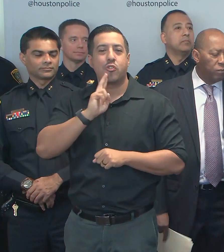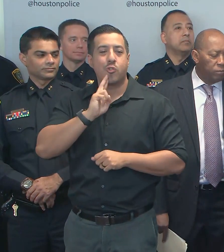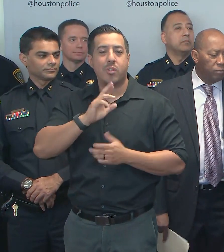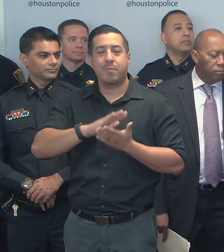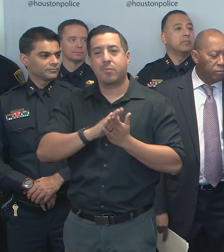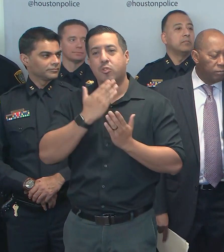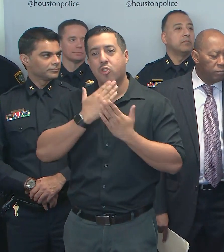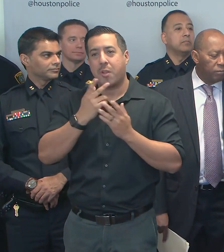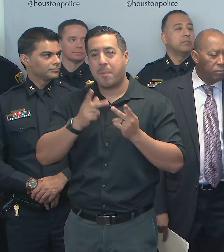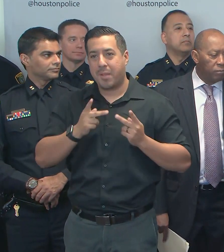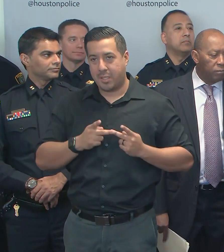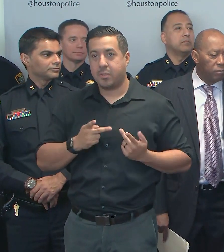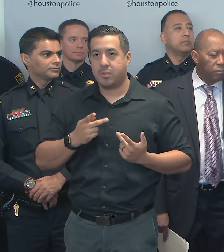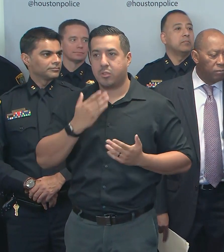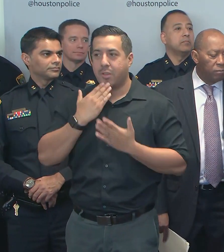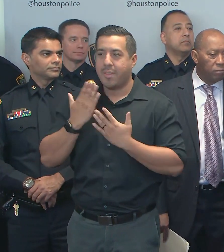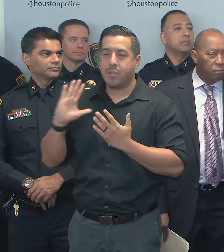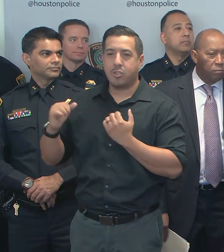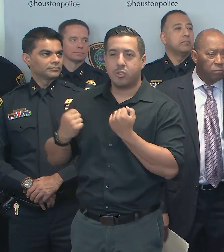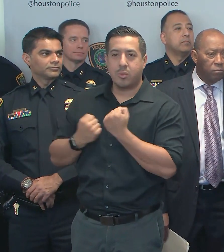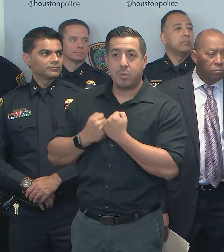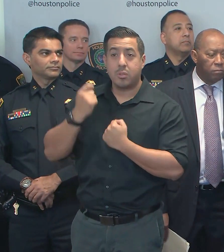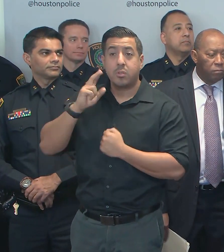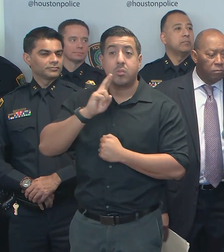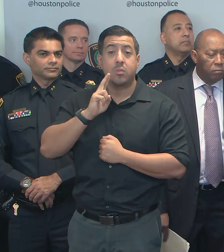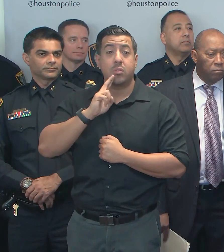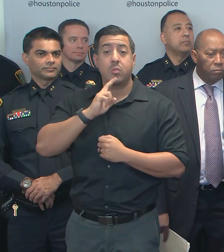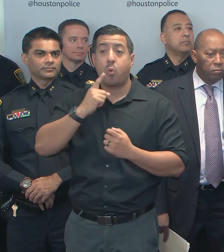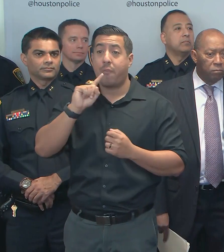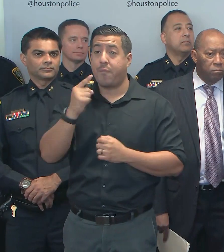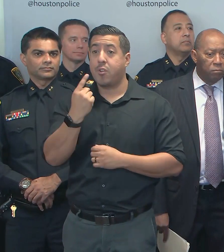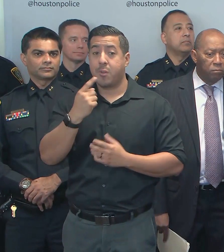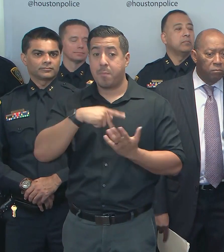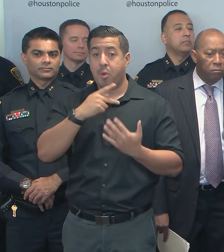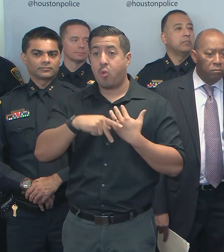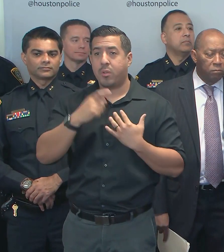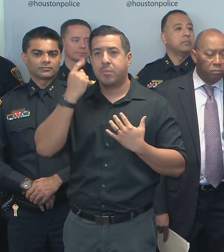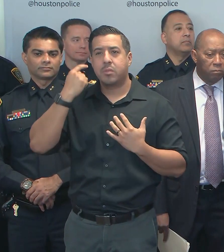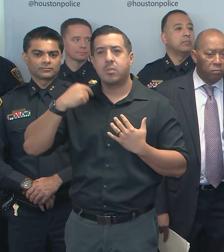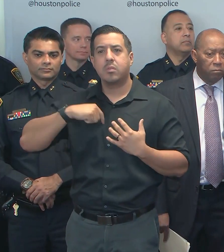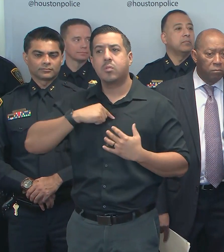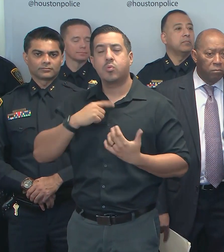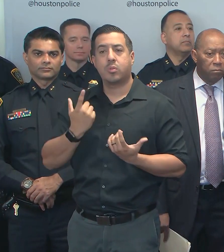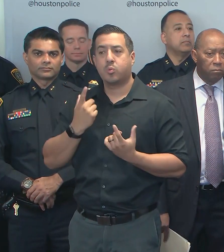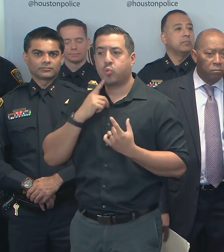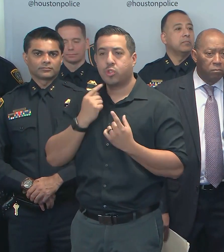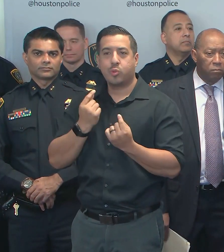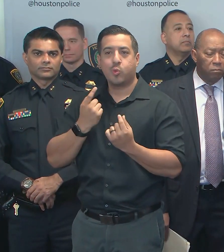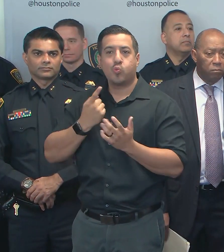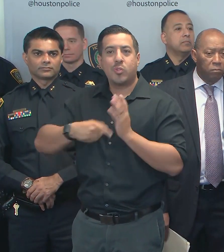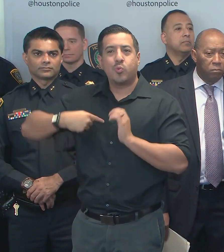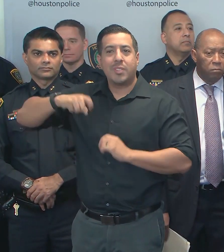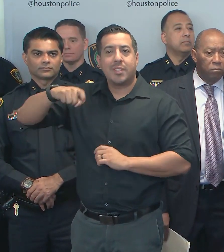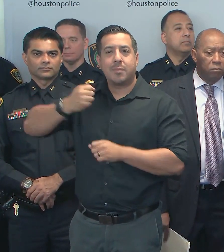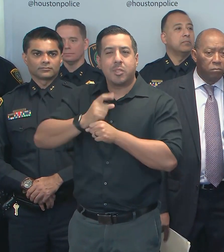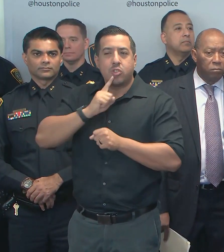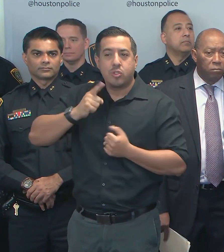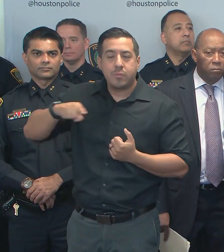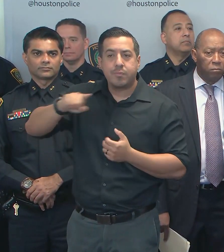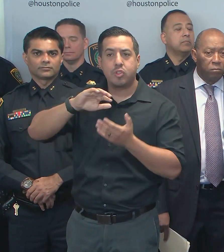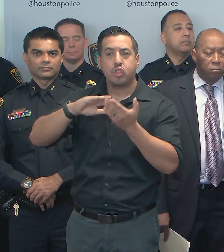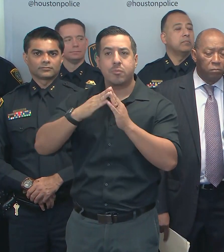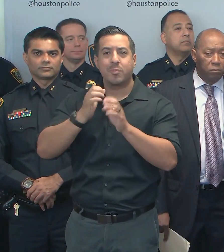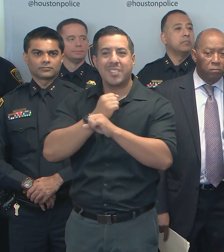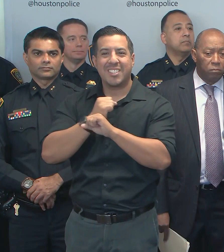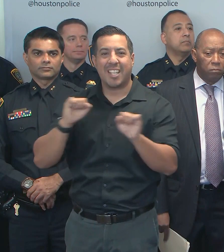for your continued support. The One Safe Houston program, as the mayor and the chief have said, is exactly what we need to help make sure all of our